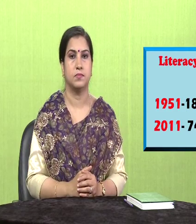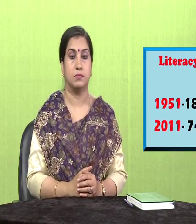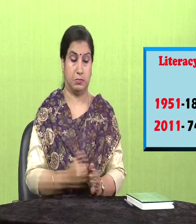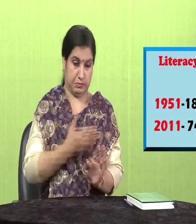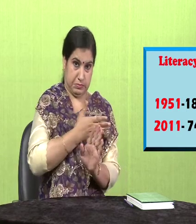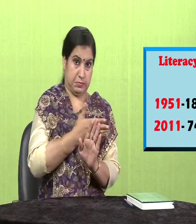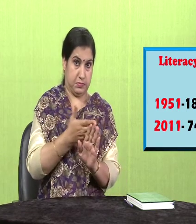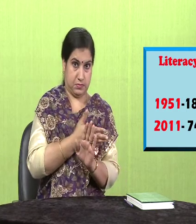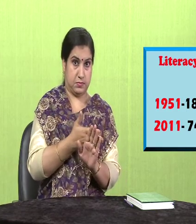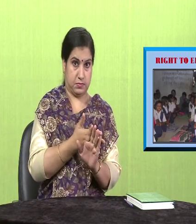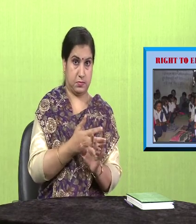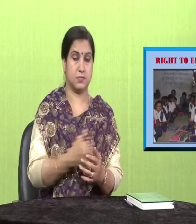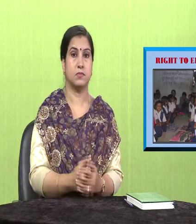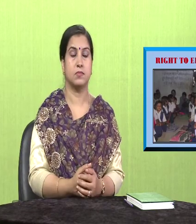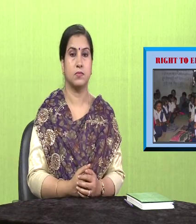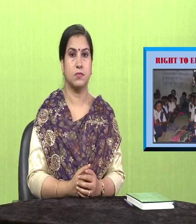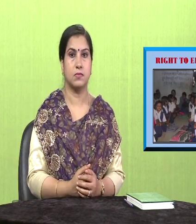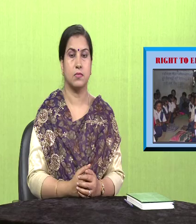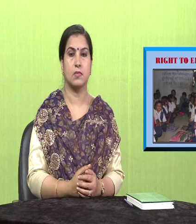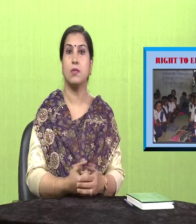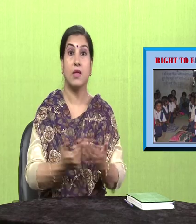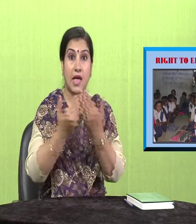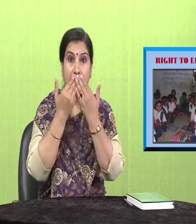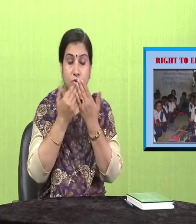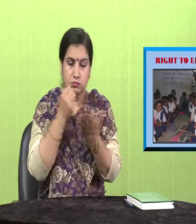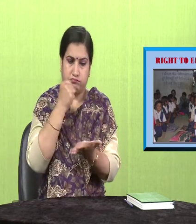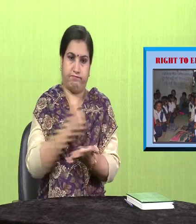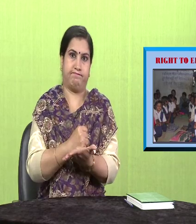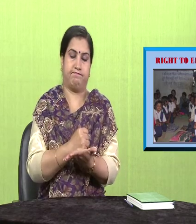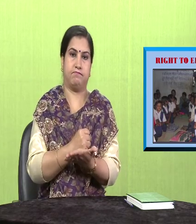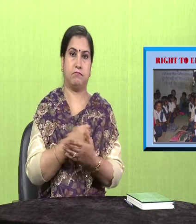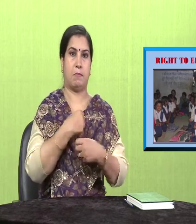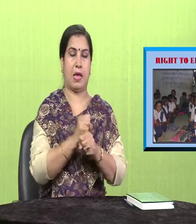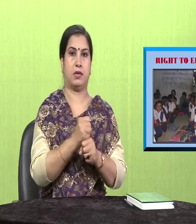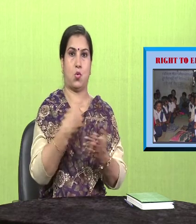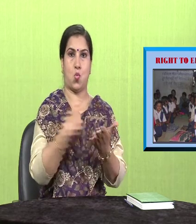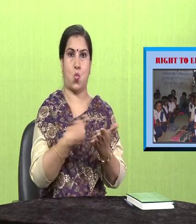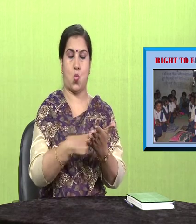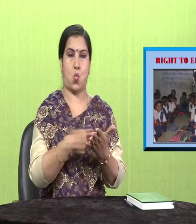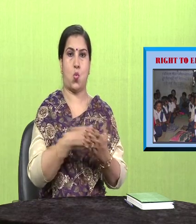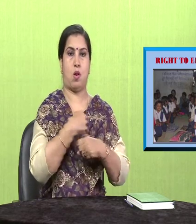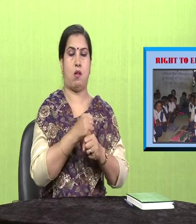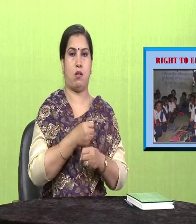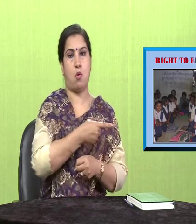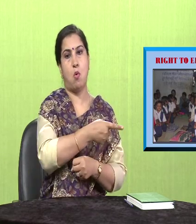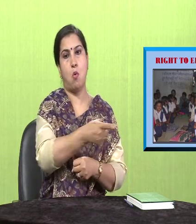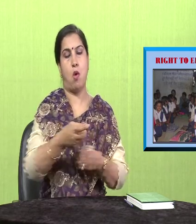Recently, the right to education was made a fundamental right.